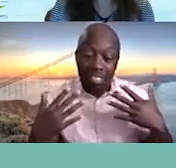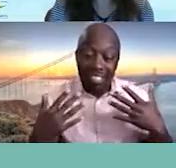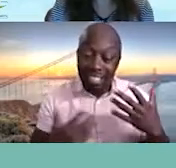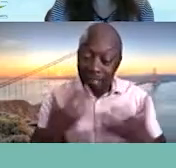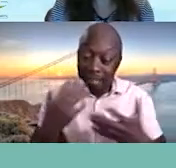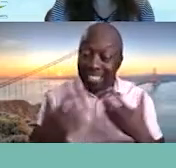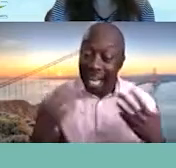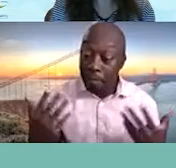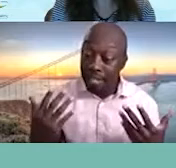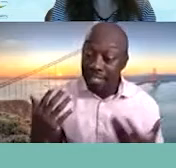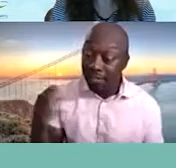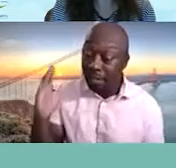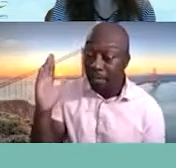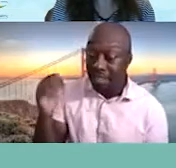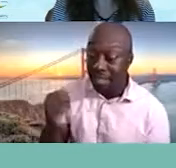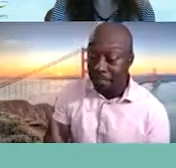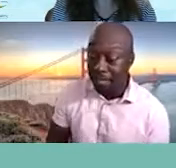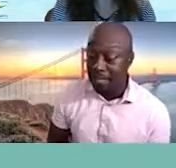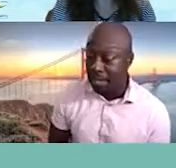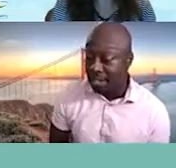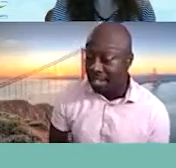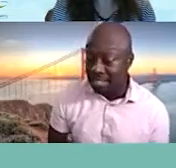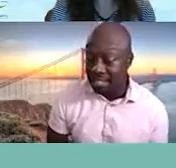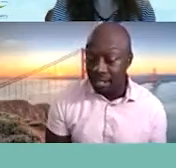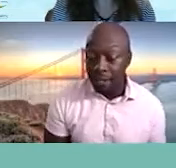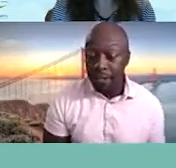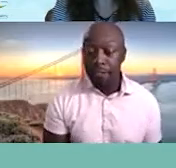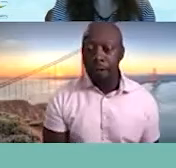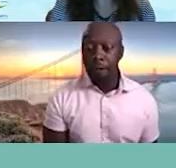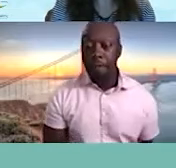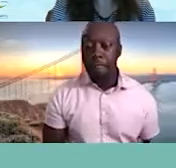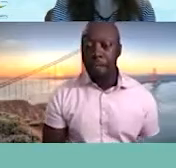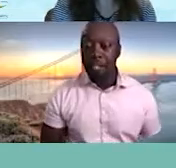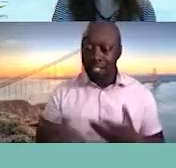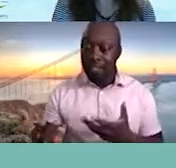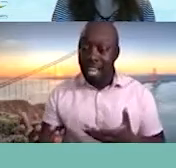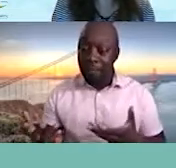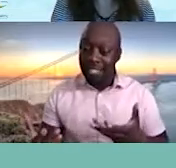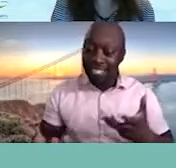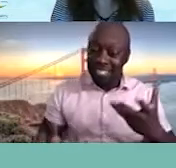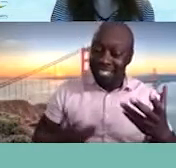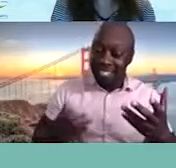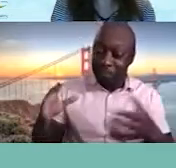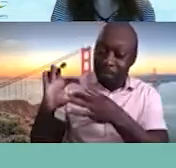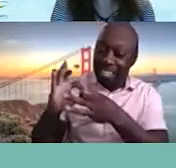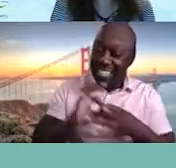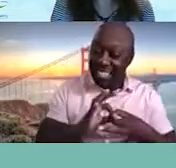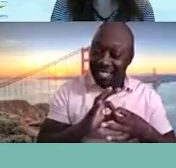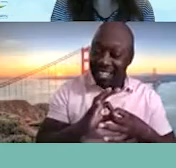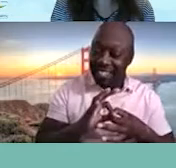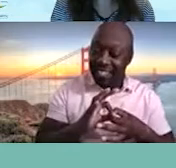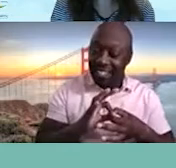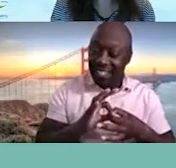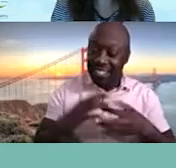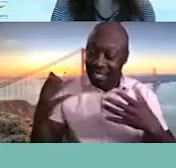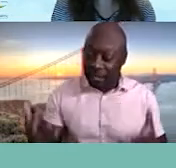was expressing happiness. And remember that the babies mirror us. So because of the happiness, the baby connected